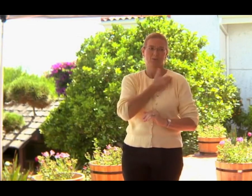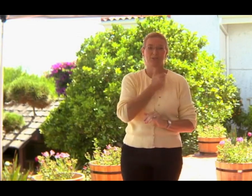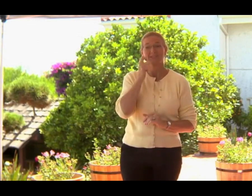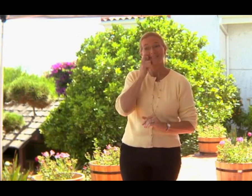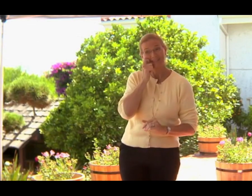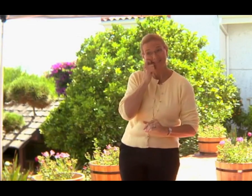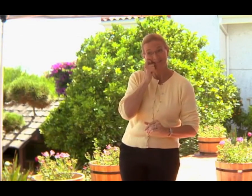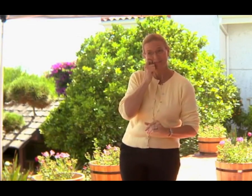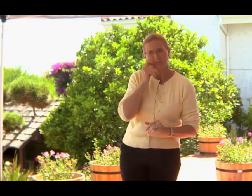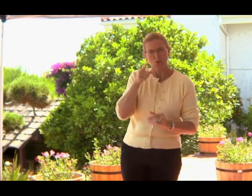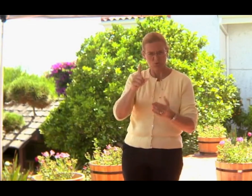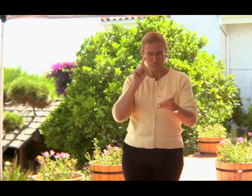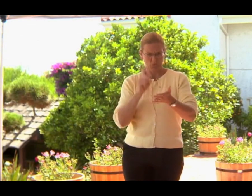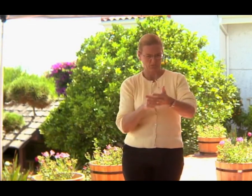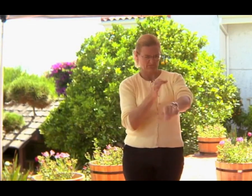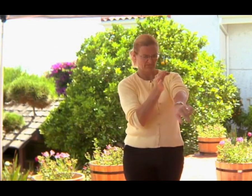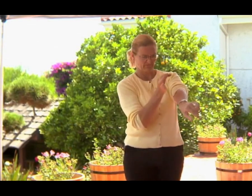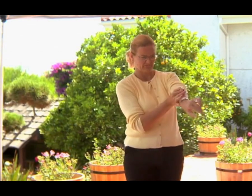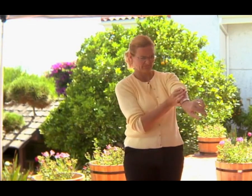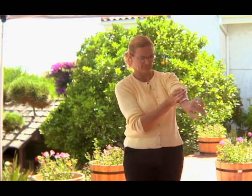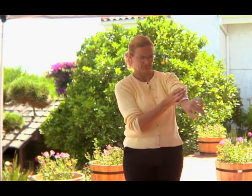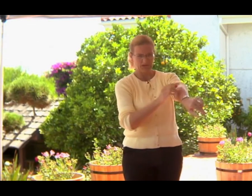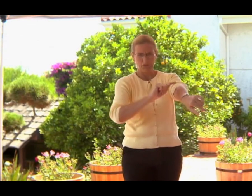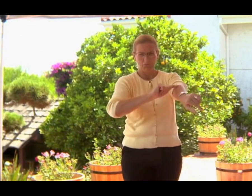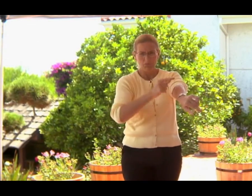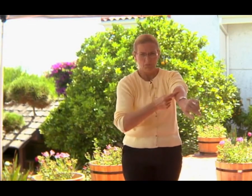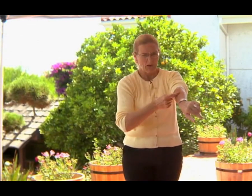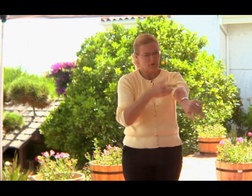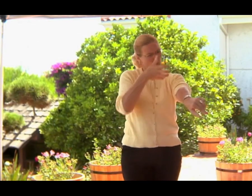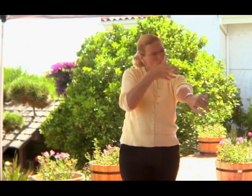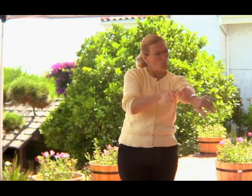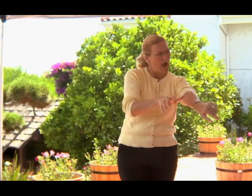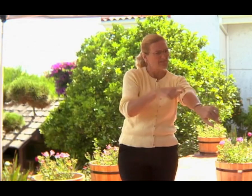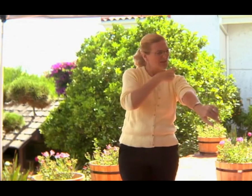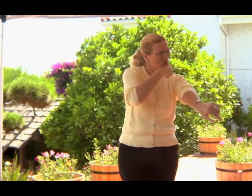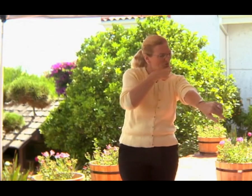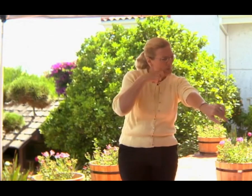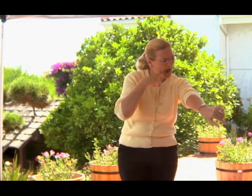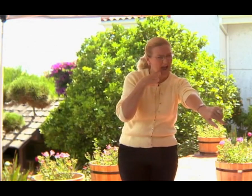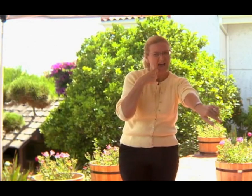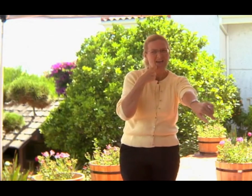older. You may notice a spot that may be rough, scaly bumps on your skin,